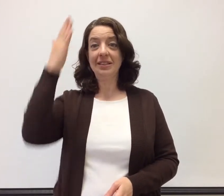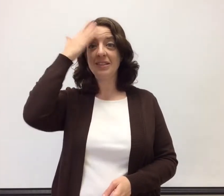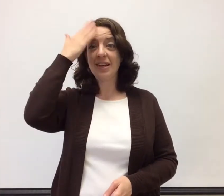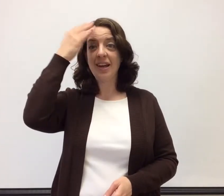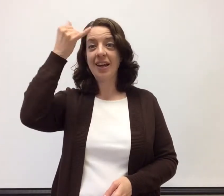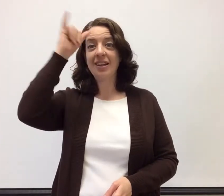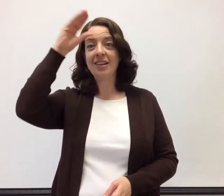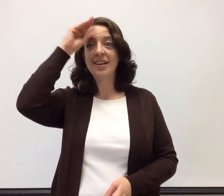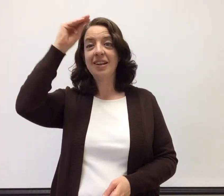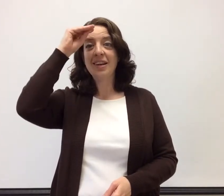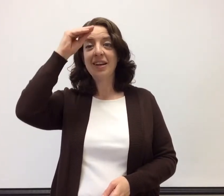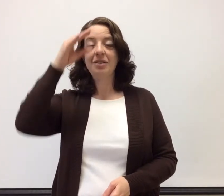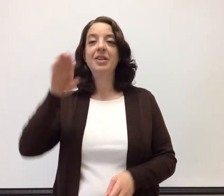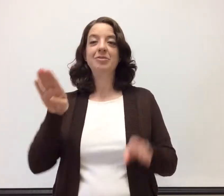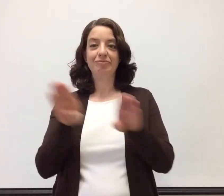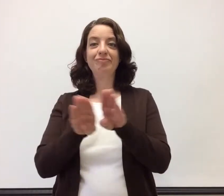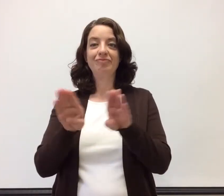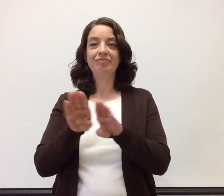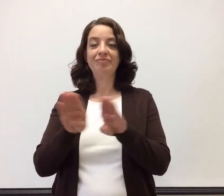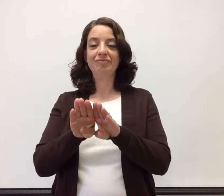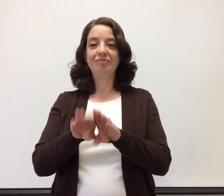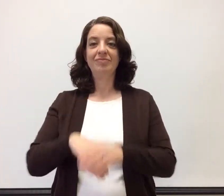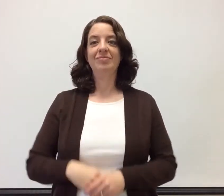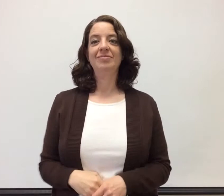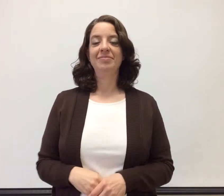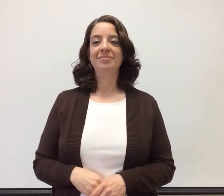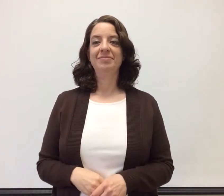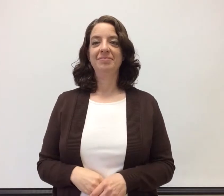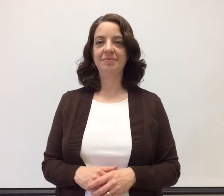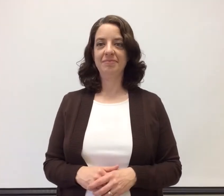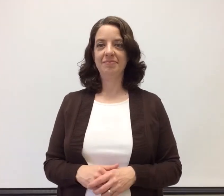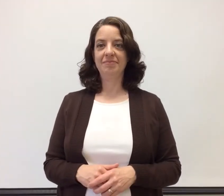jeans. He's wearing a cowboy hat and boots.